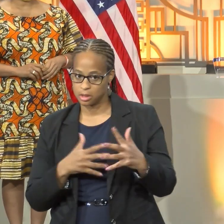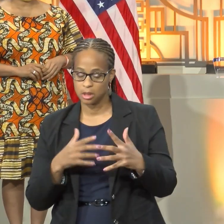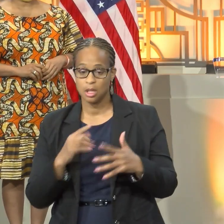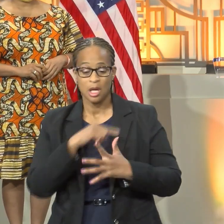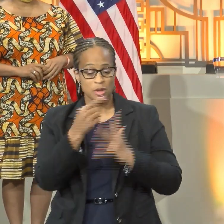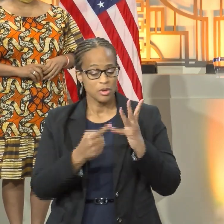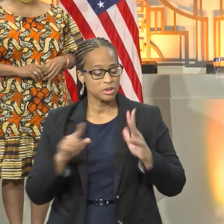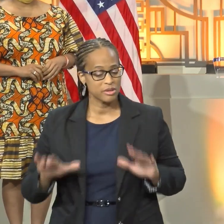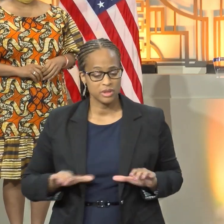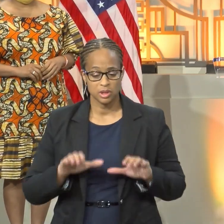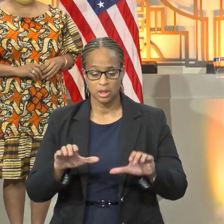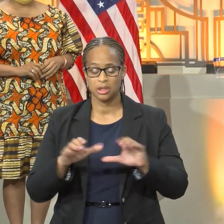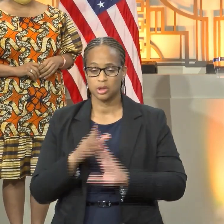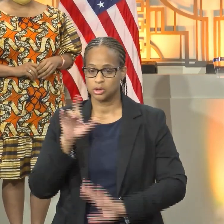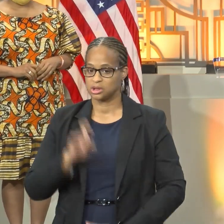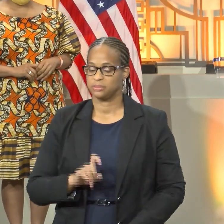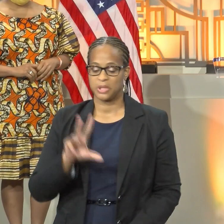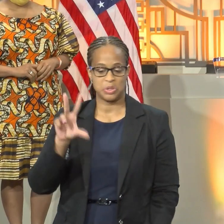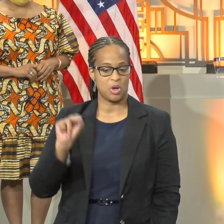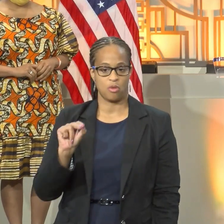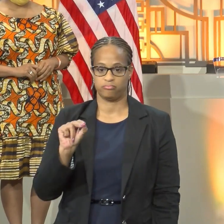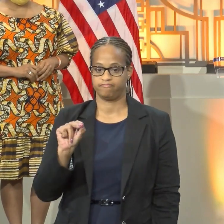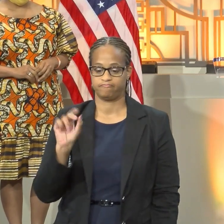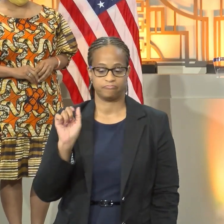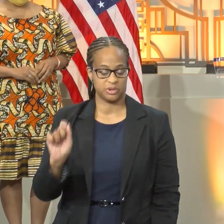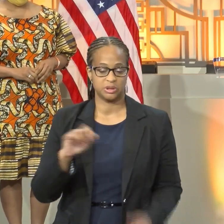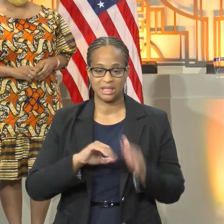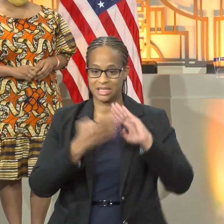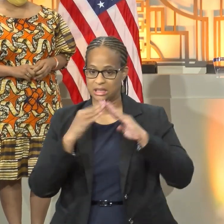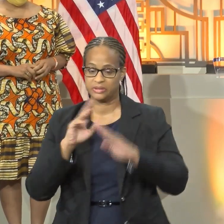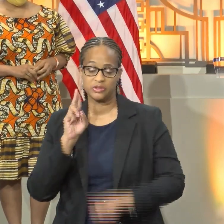those activities should be a no-no in the city of Houston.